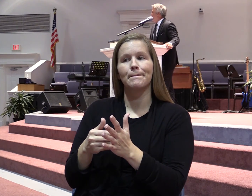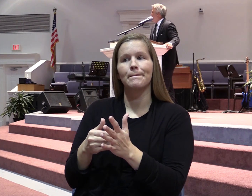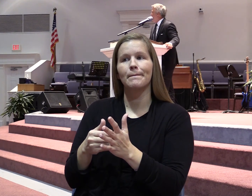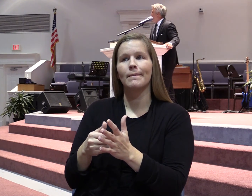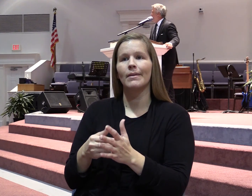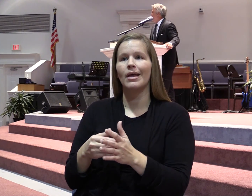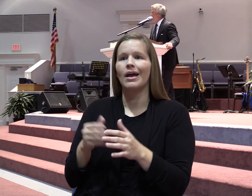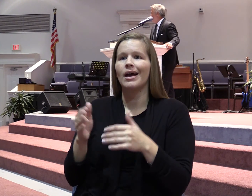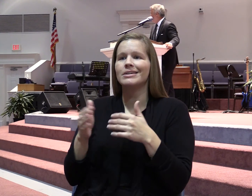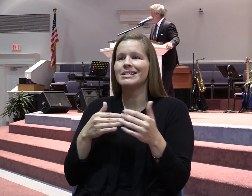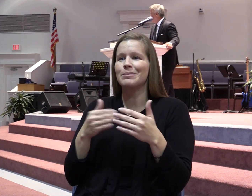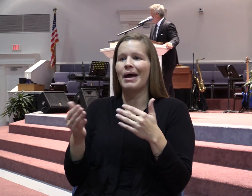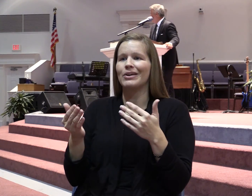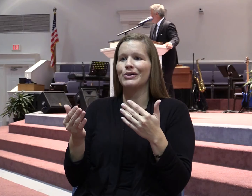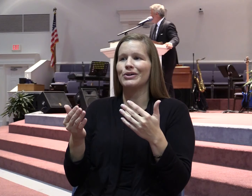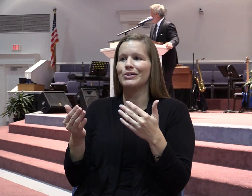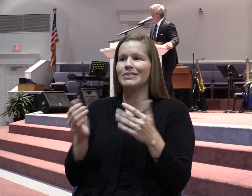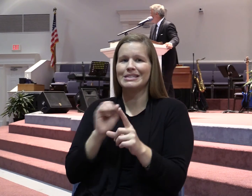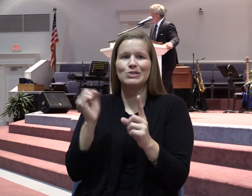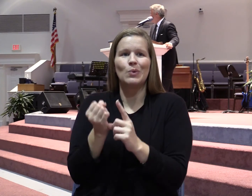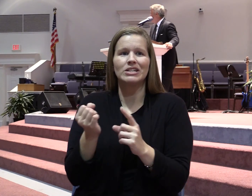degrees of difficulty for God.